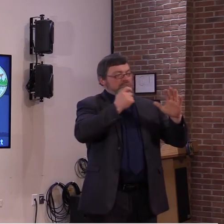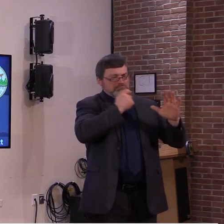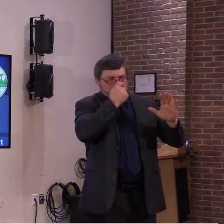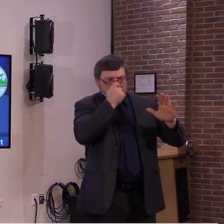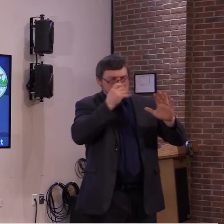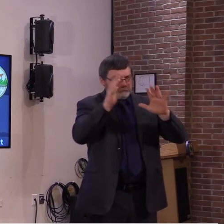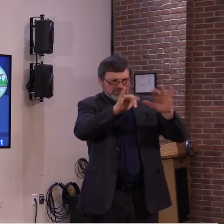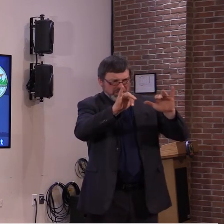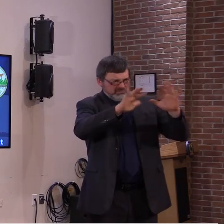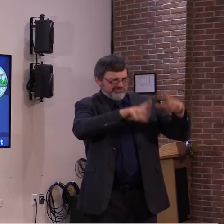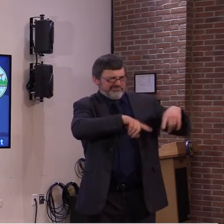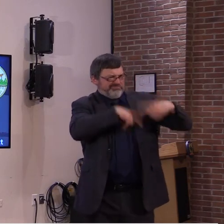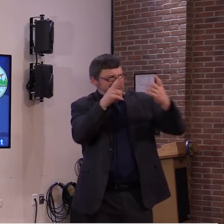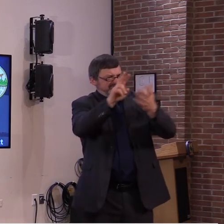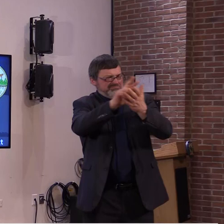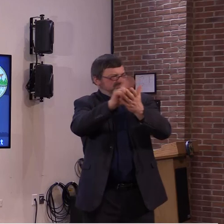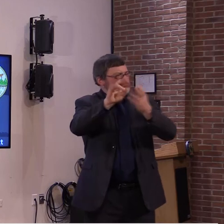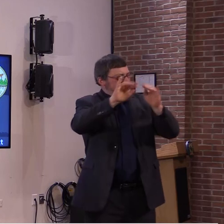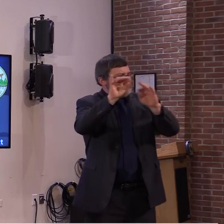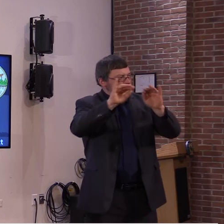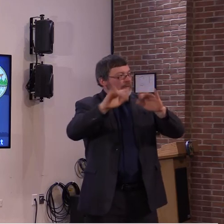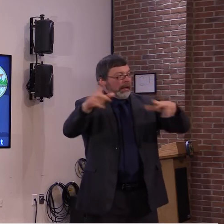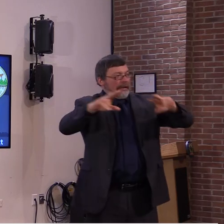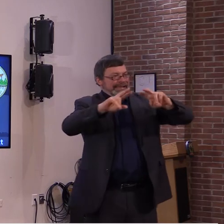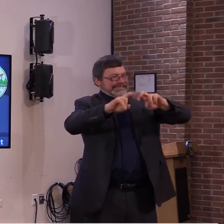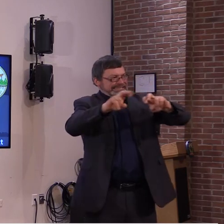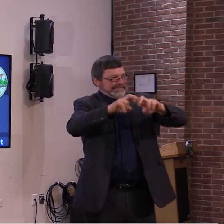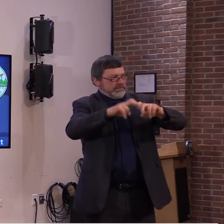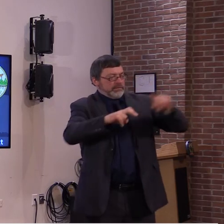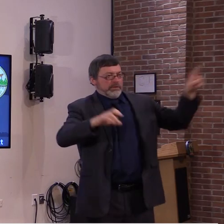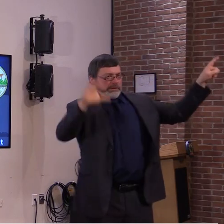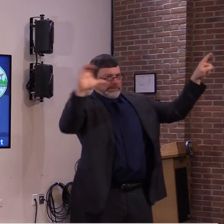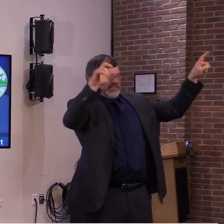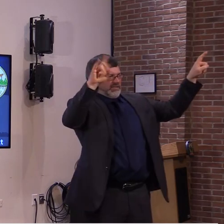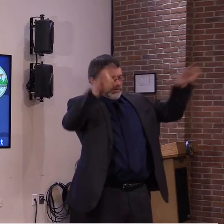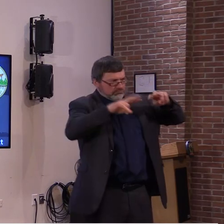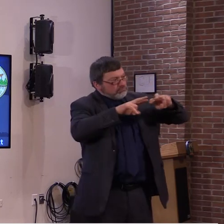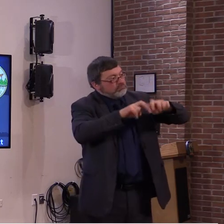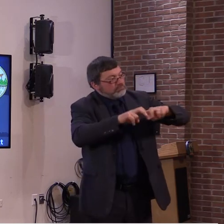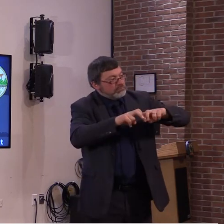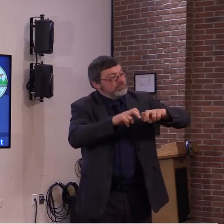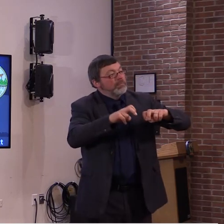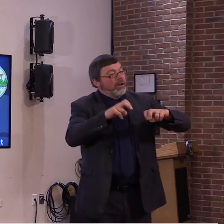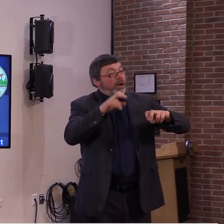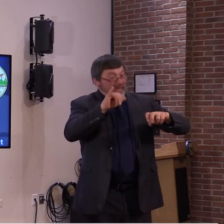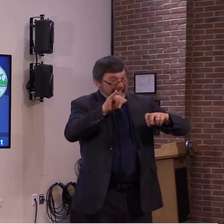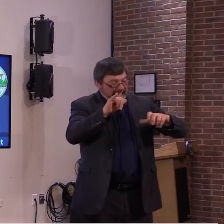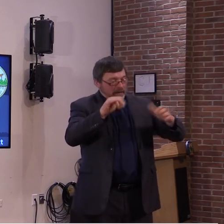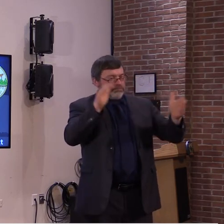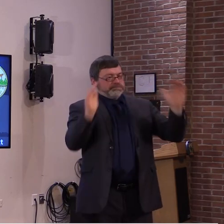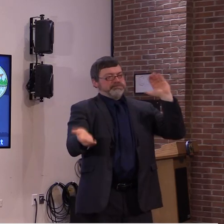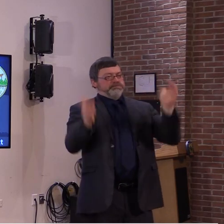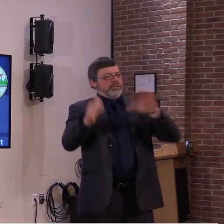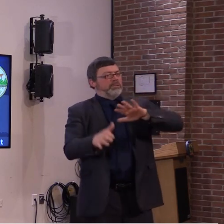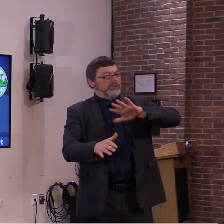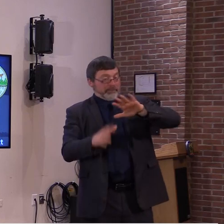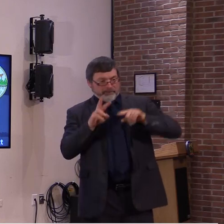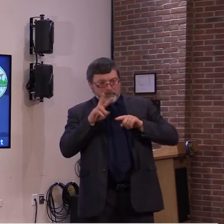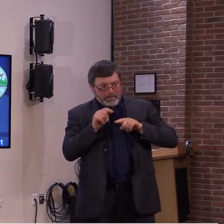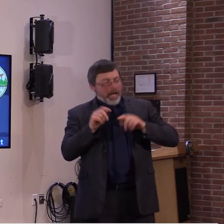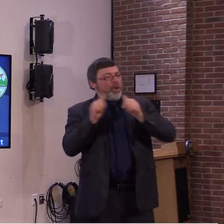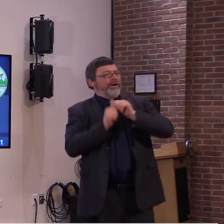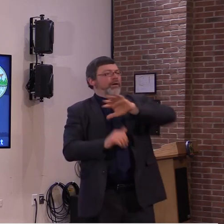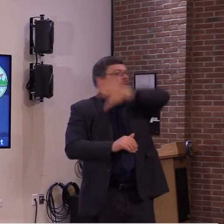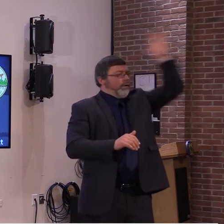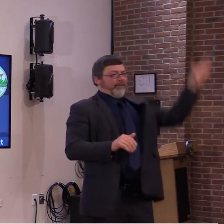they're doing that countrywide. So everyone's going to have their strains examined in that way.